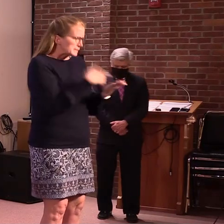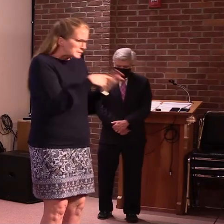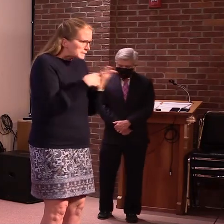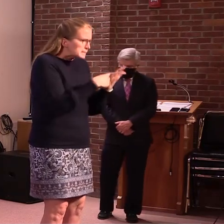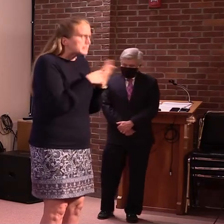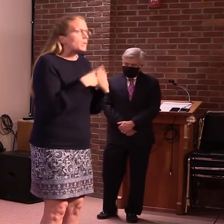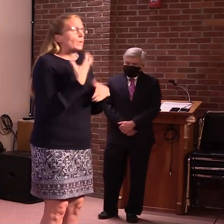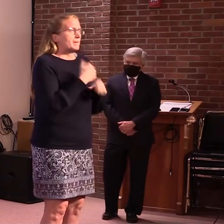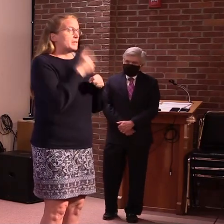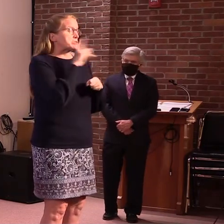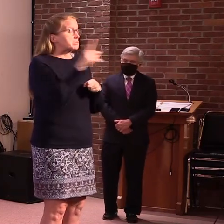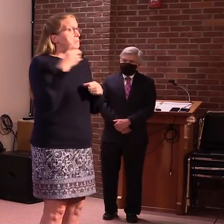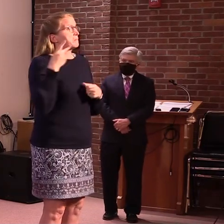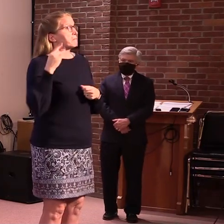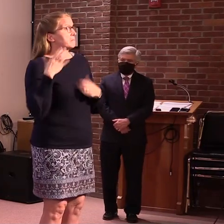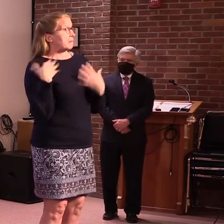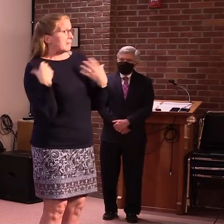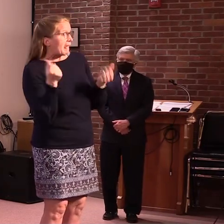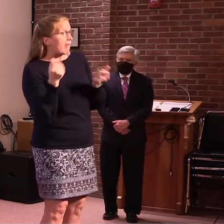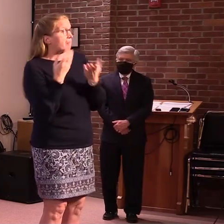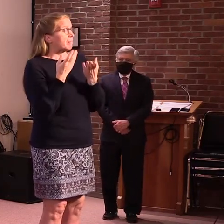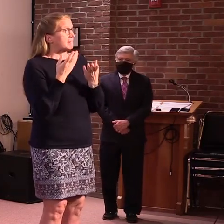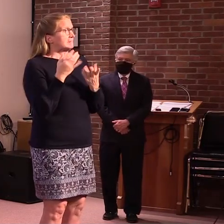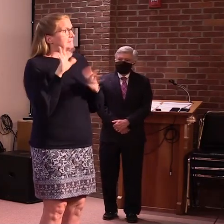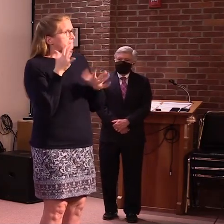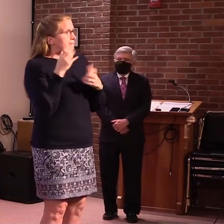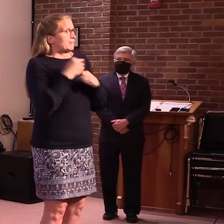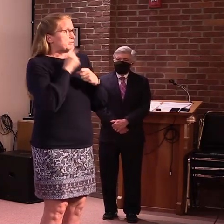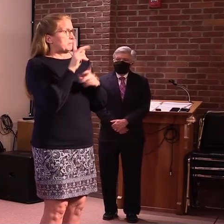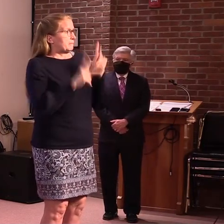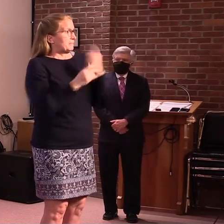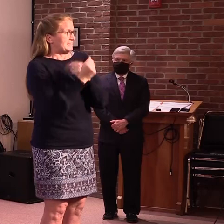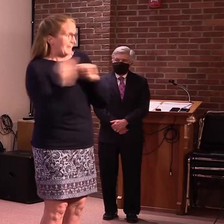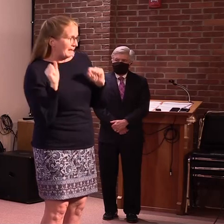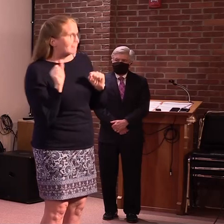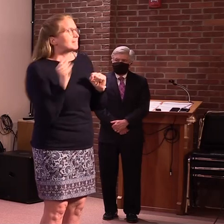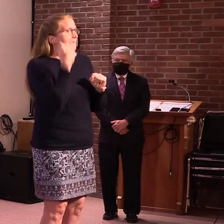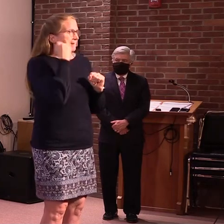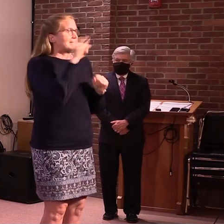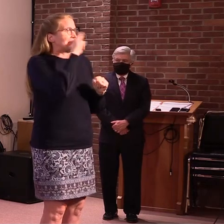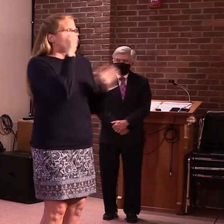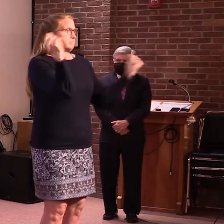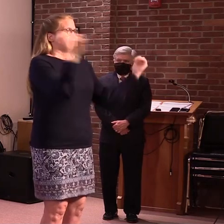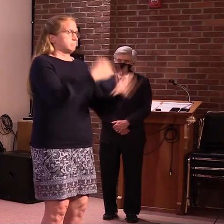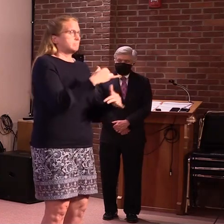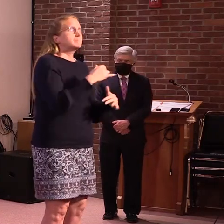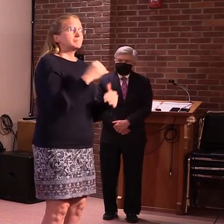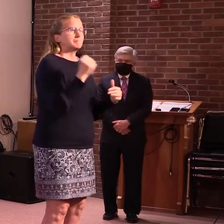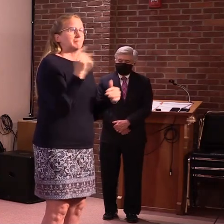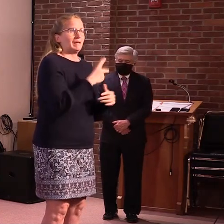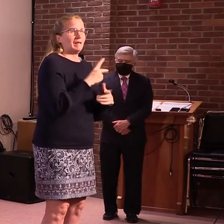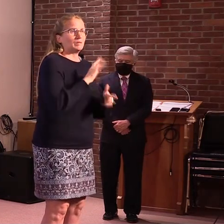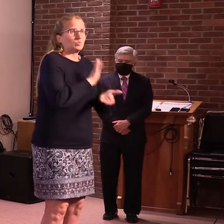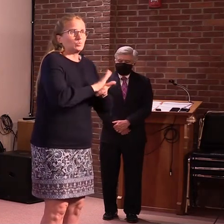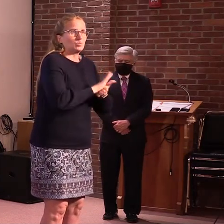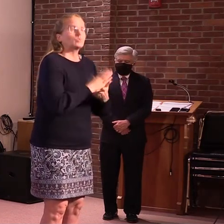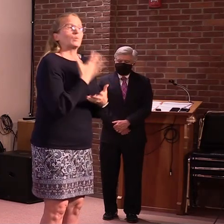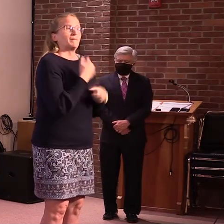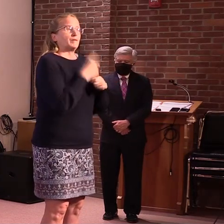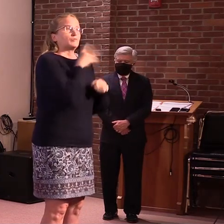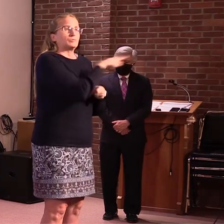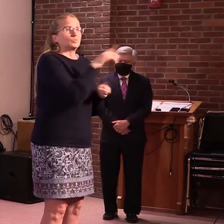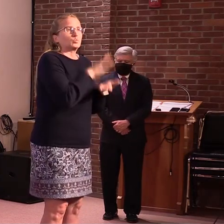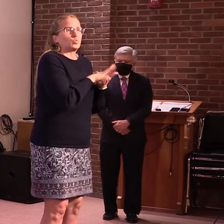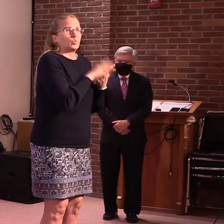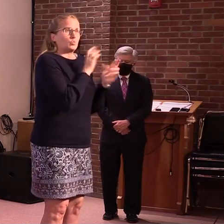public health considerations for in-person instruction so that districts can begin making the necessary preparations. A team